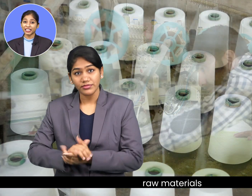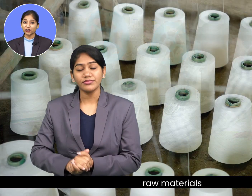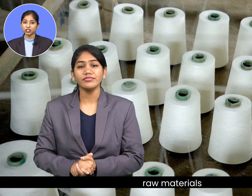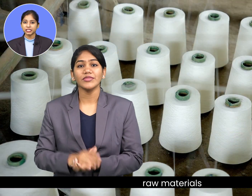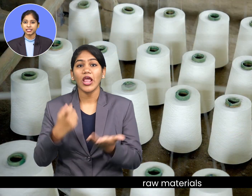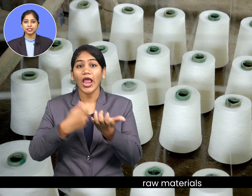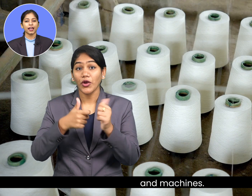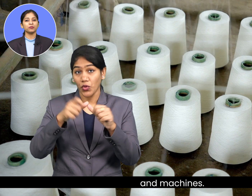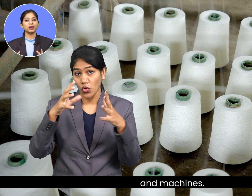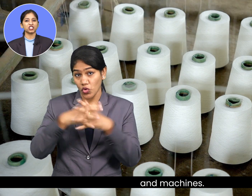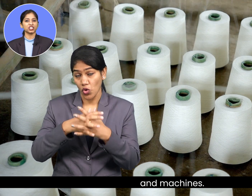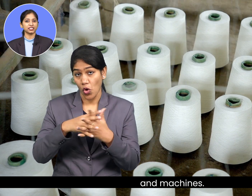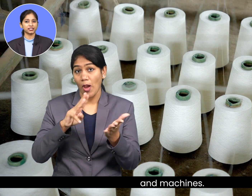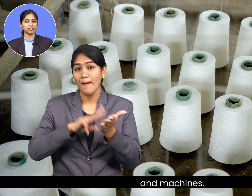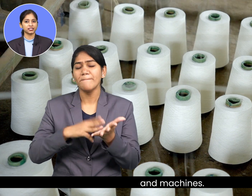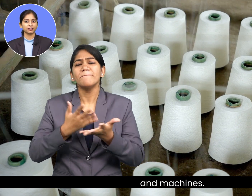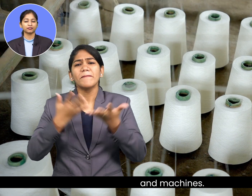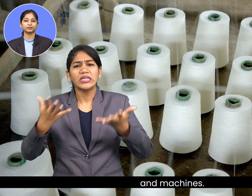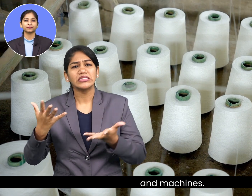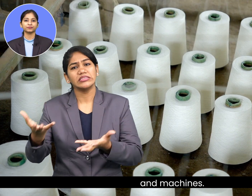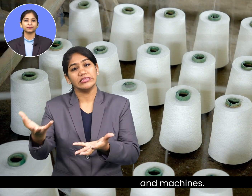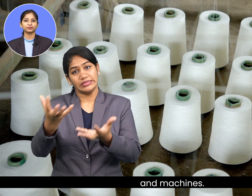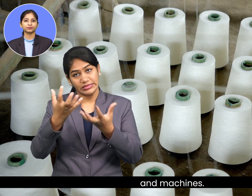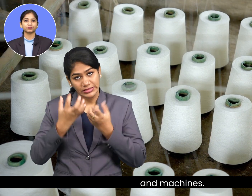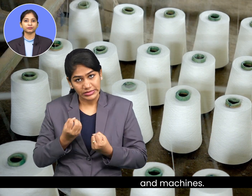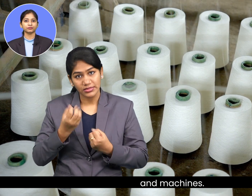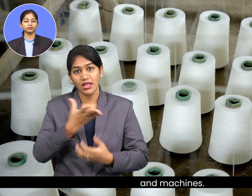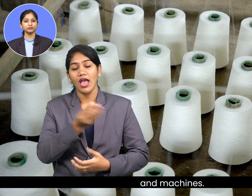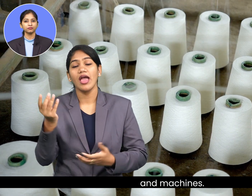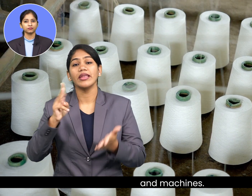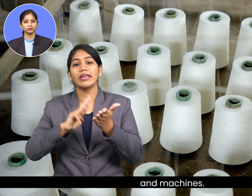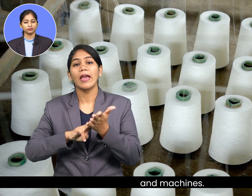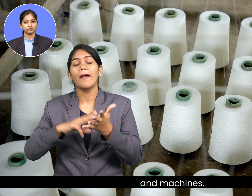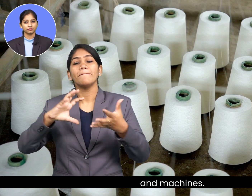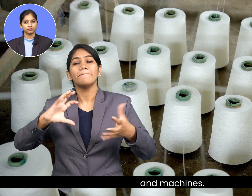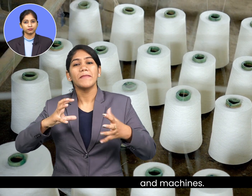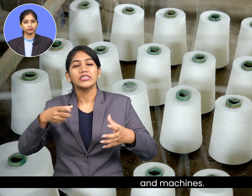raw materials and machines.